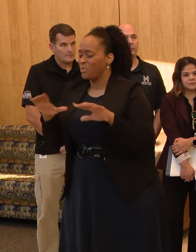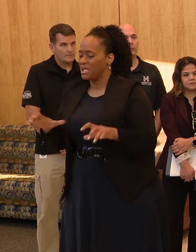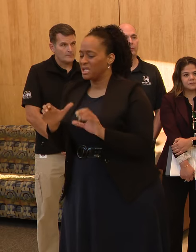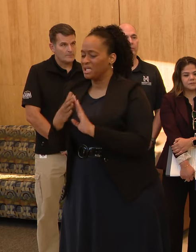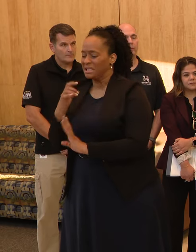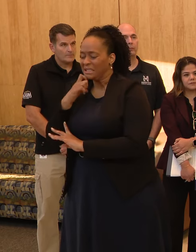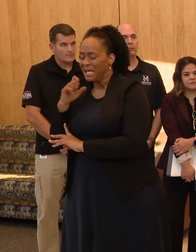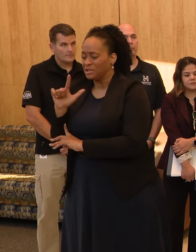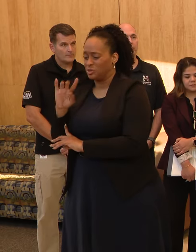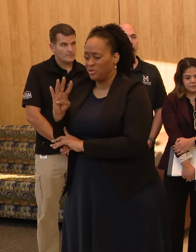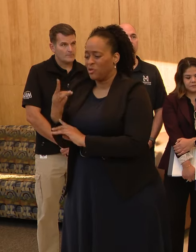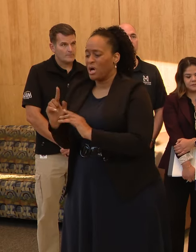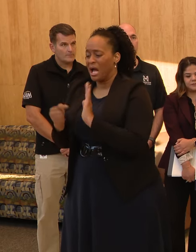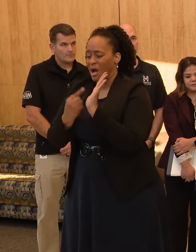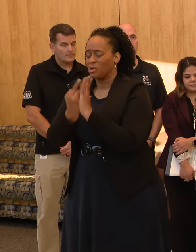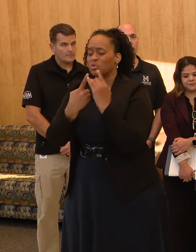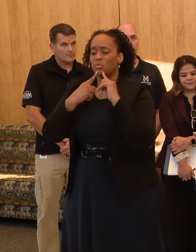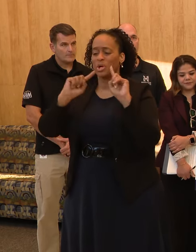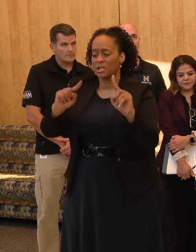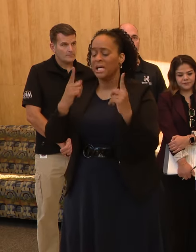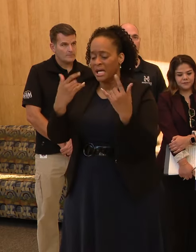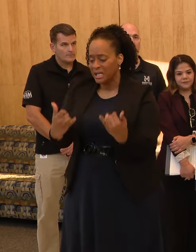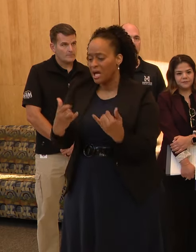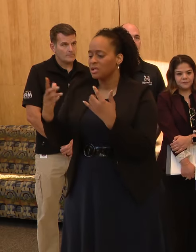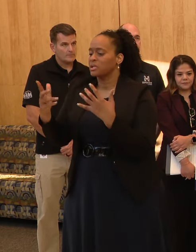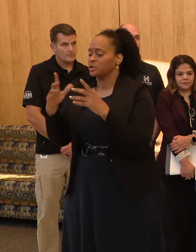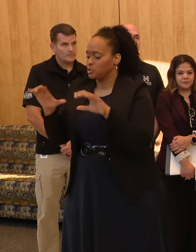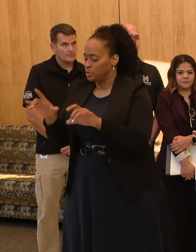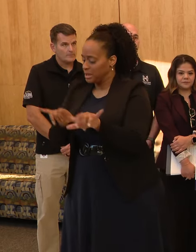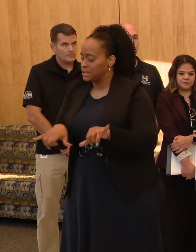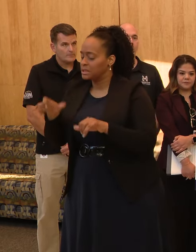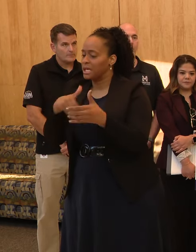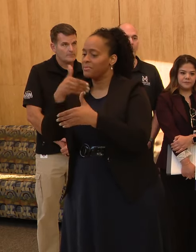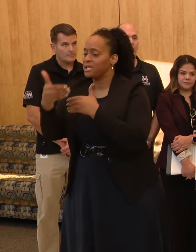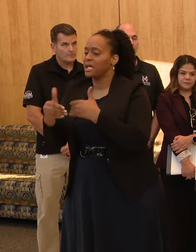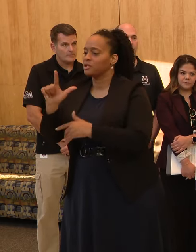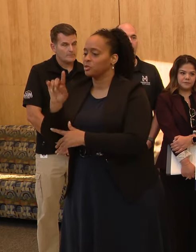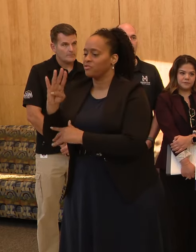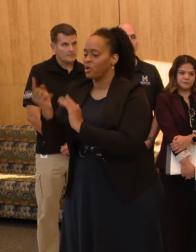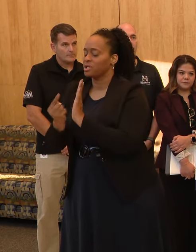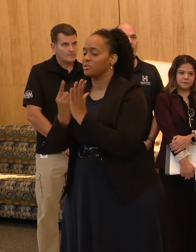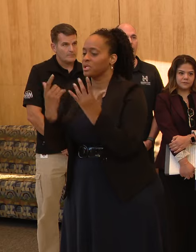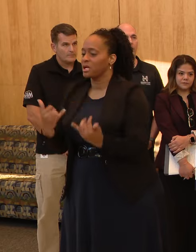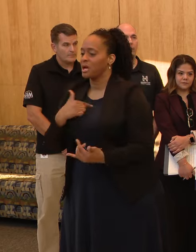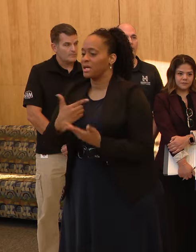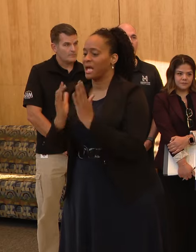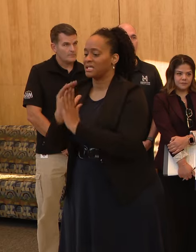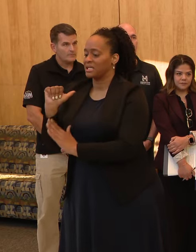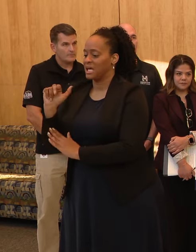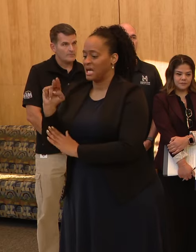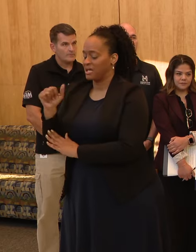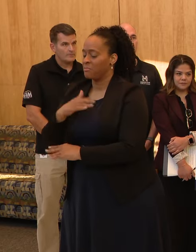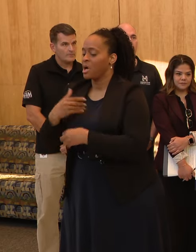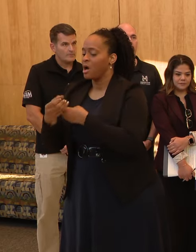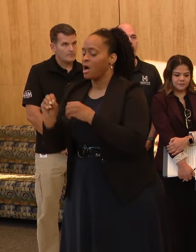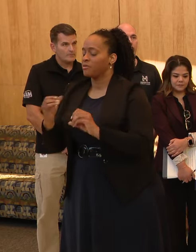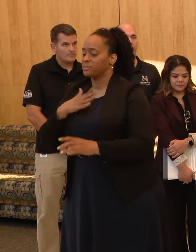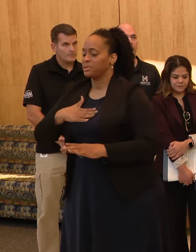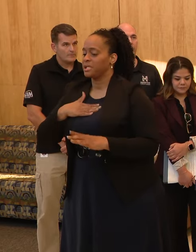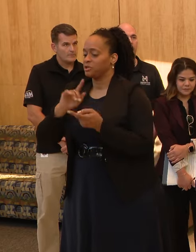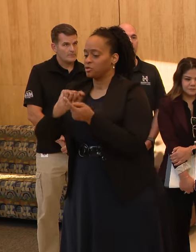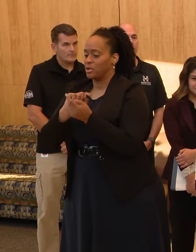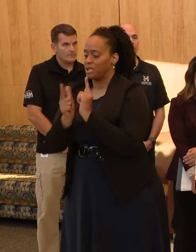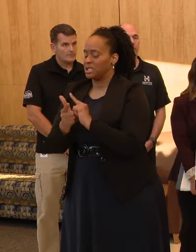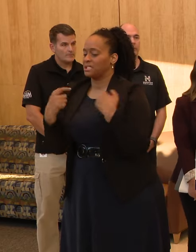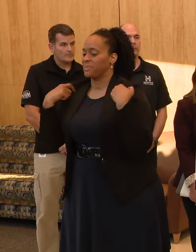last 24 hours worked. Now let's match it the next 24 hours. At this time, I'd ask Anna in my office to come translate for